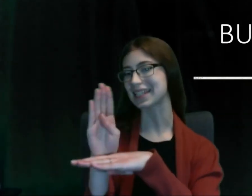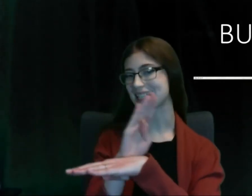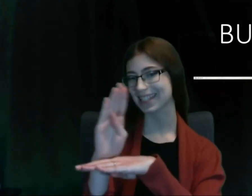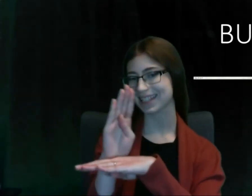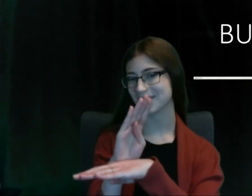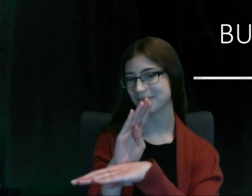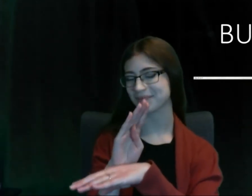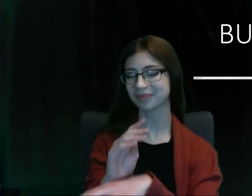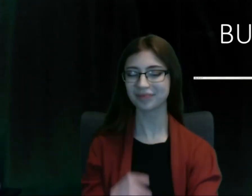Business.